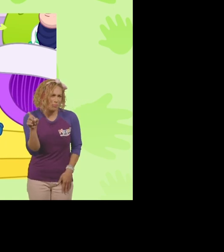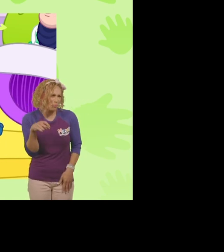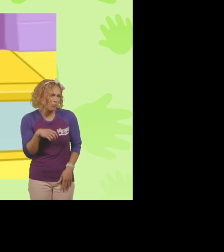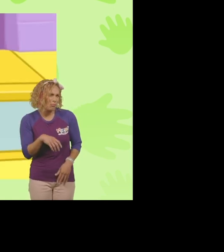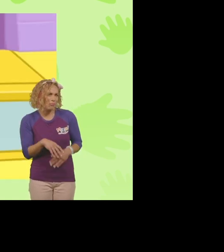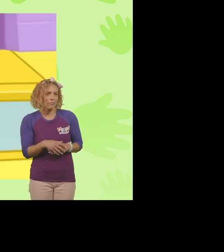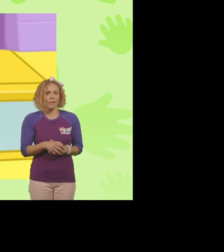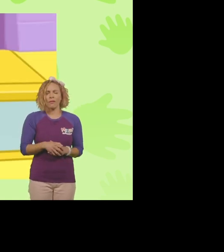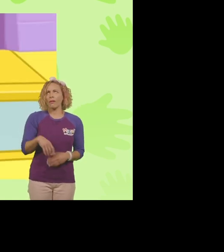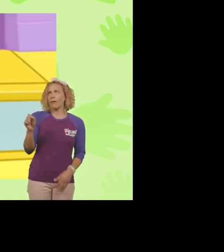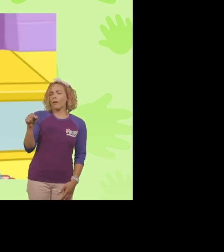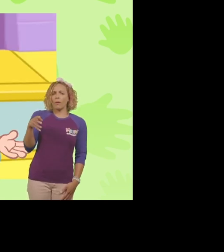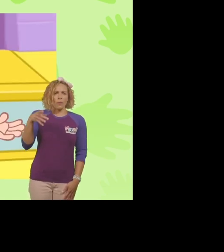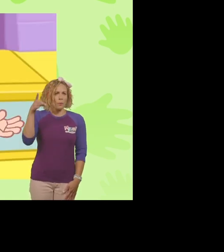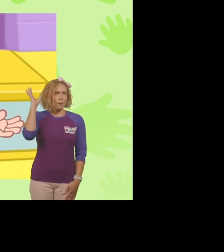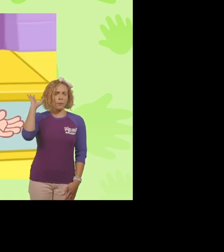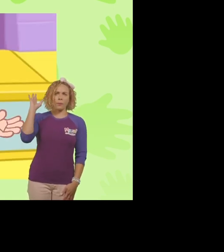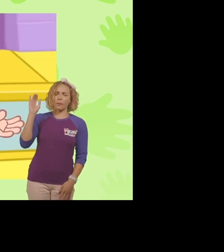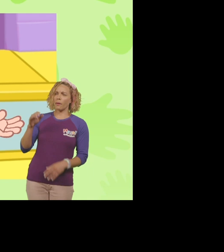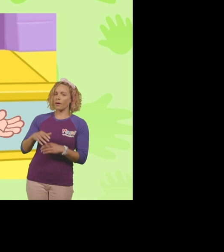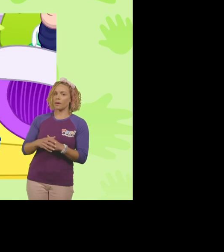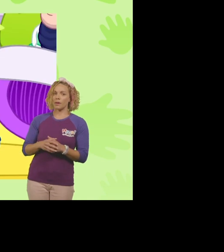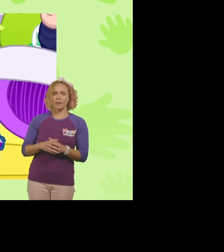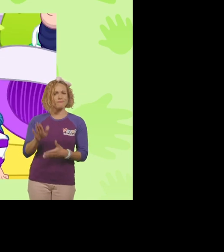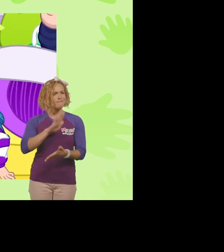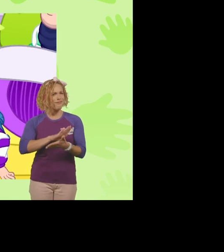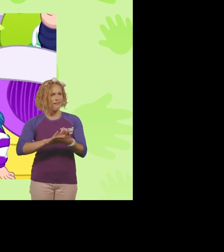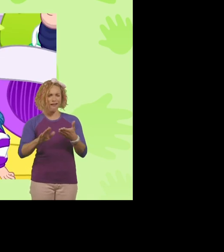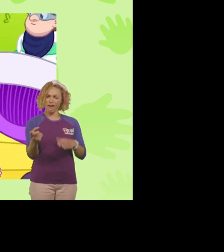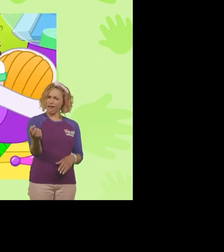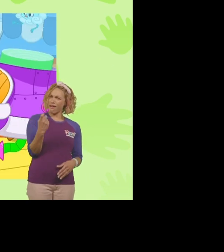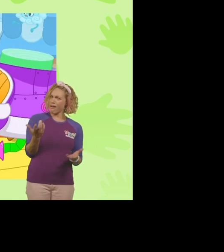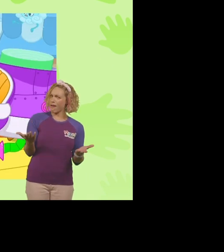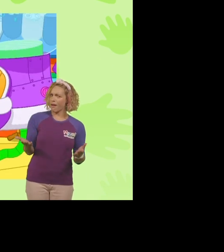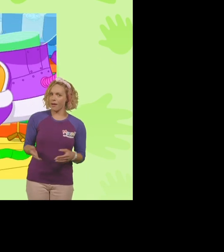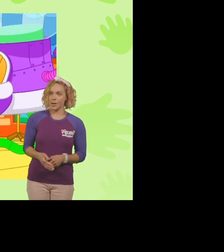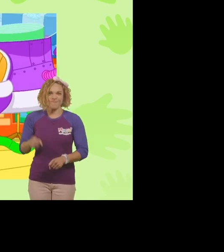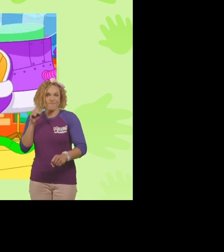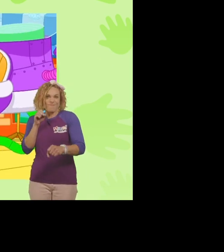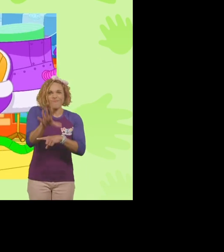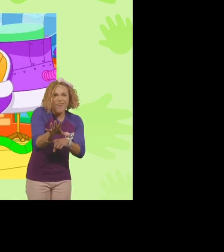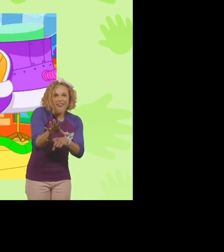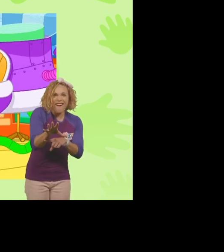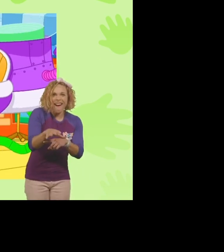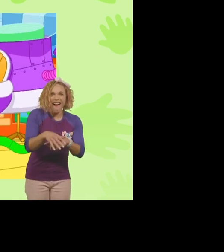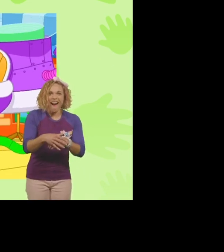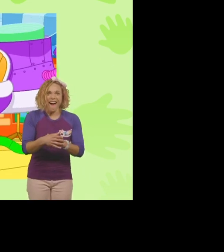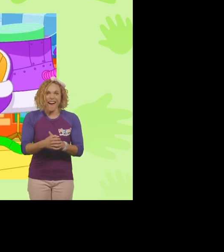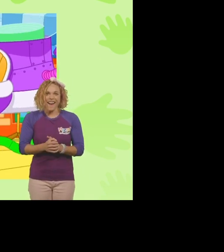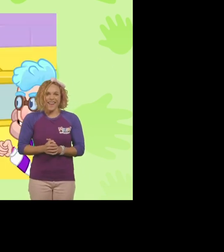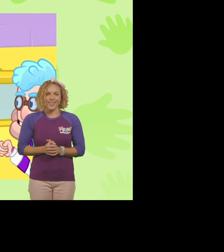Bothering you? Yes, terribly. How nice of you to ask. Blaster, Yawn!